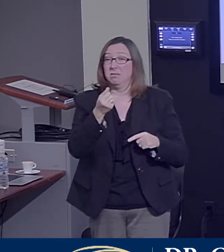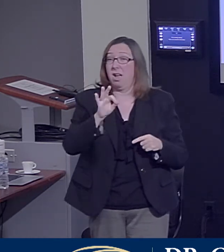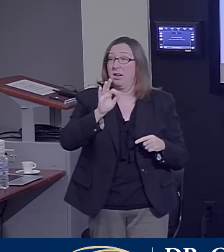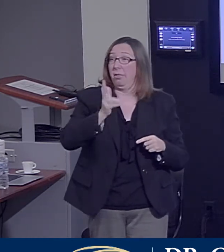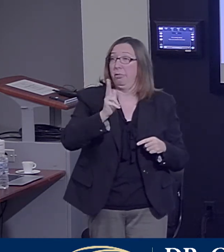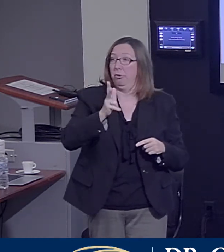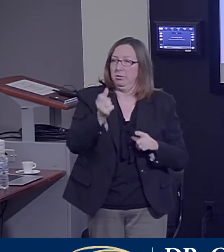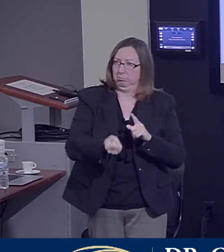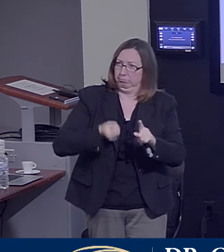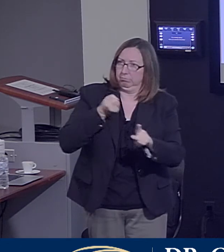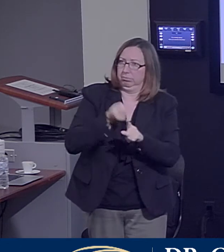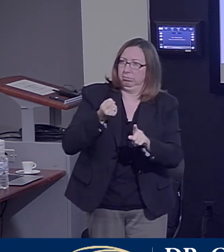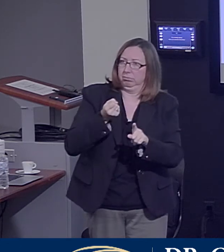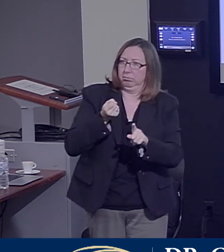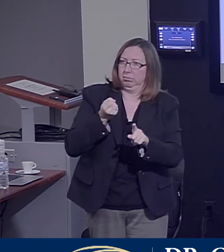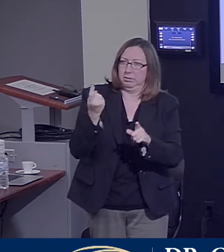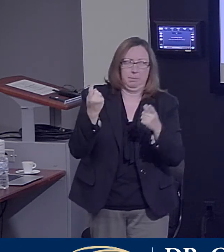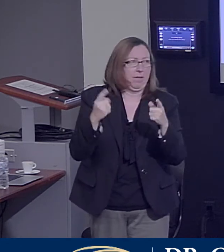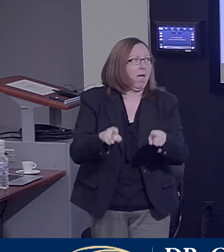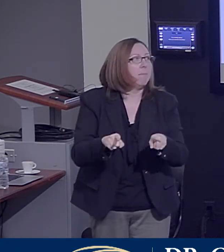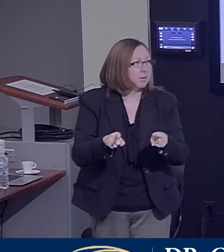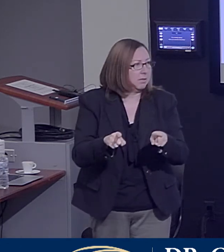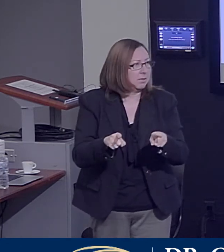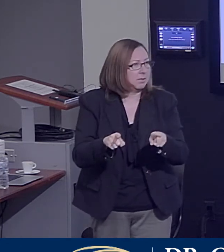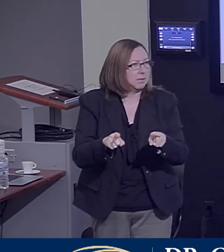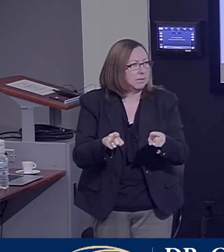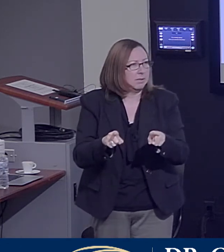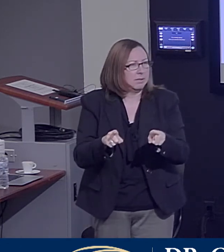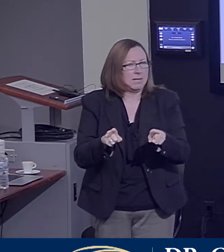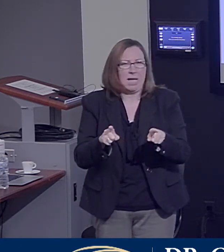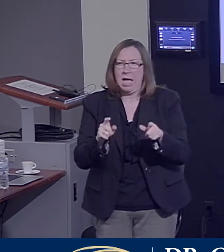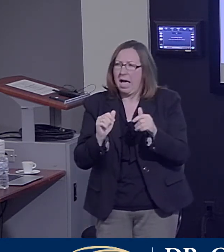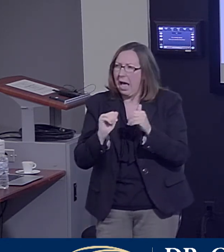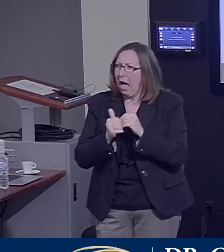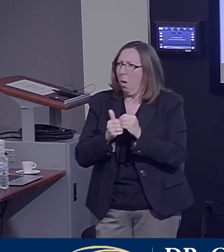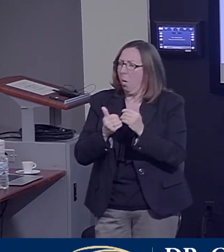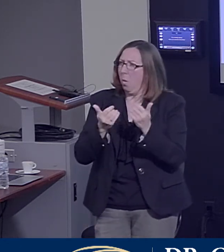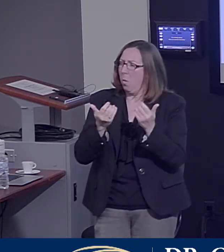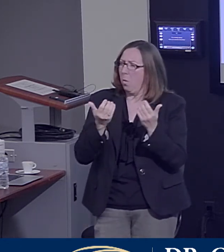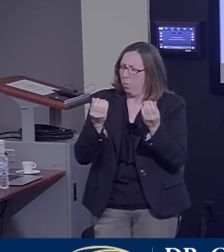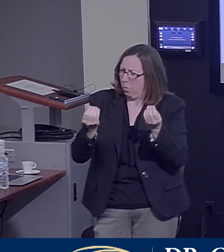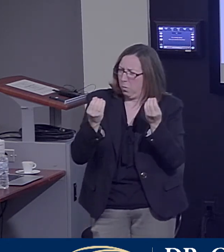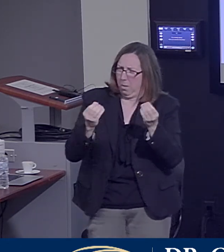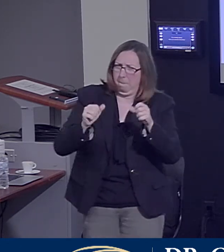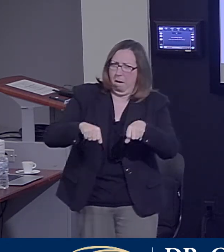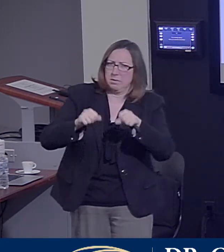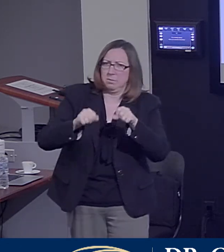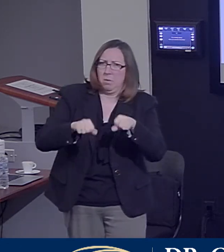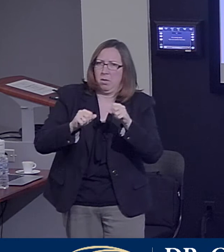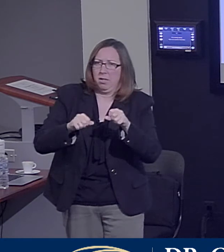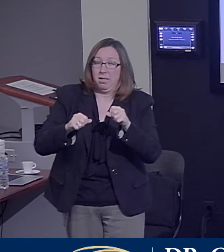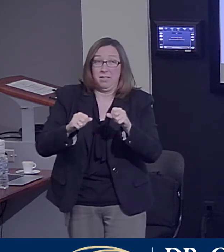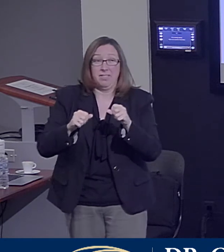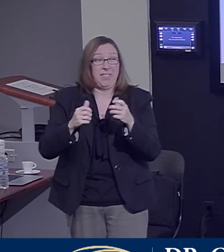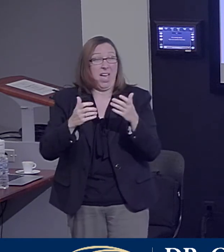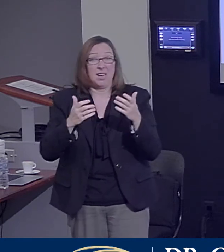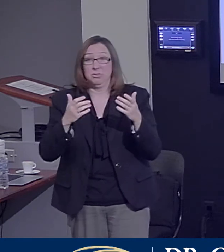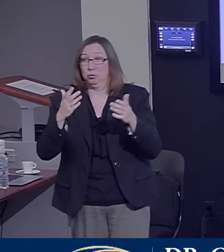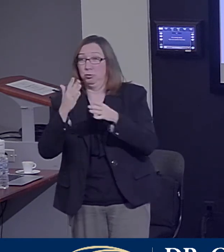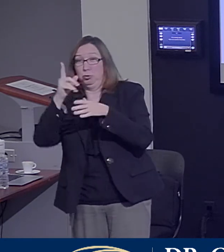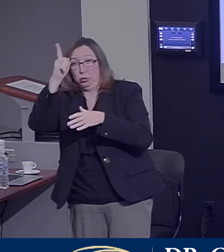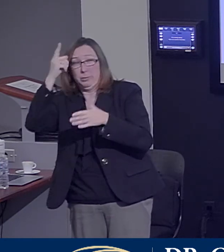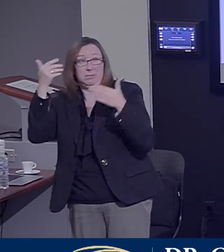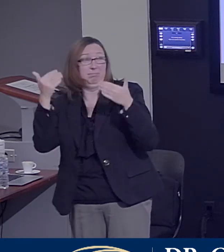possible that in the 30s there was a persecution of Jewish and they were killed? So speaking with sociologists,